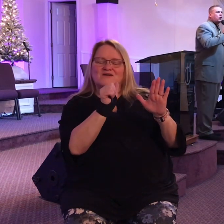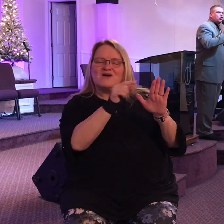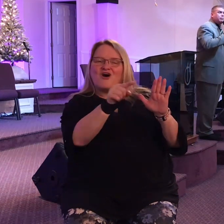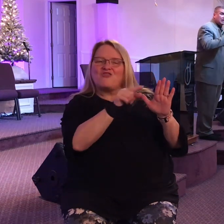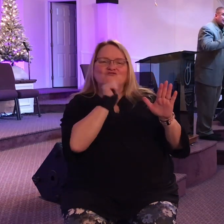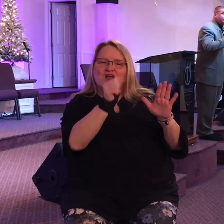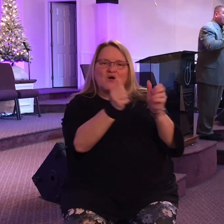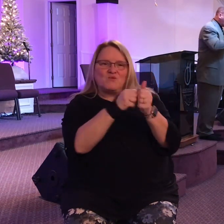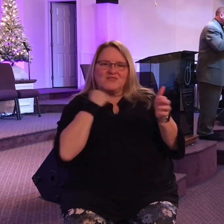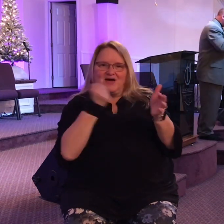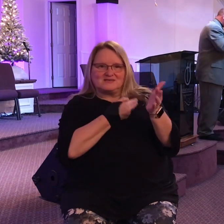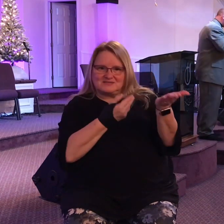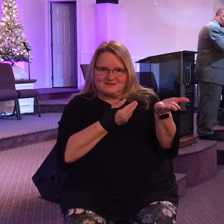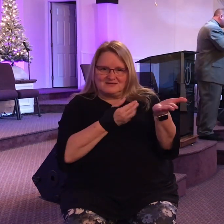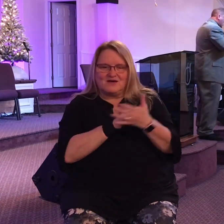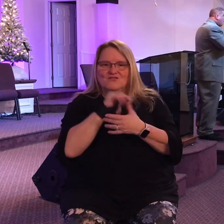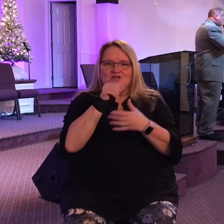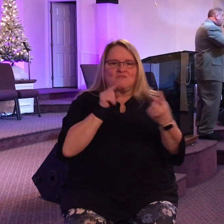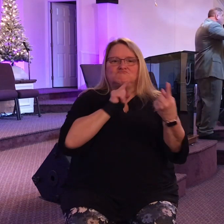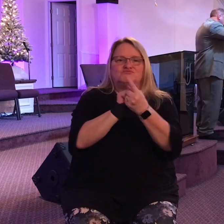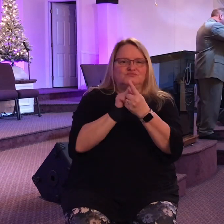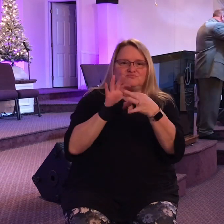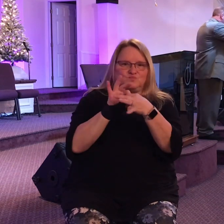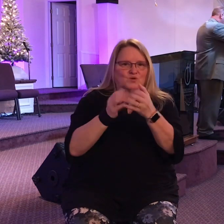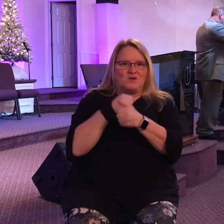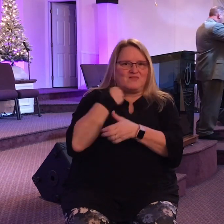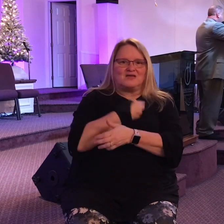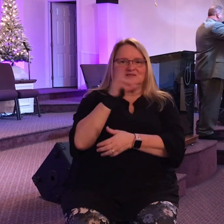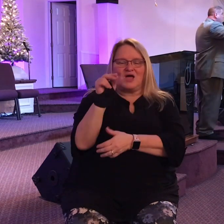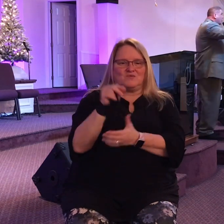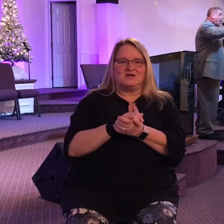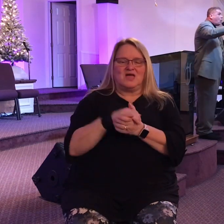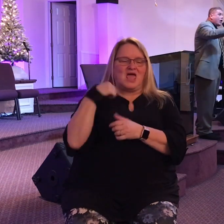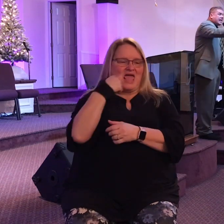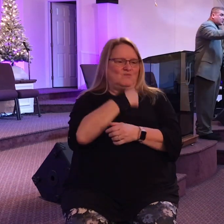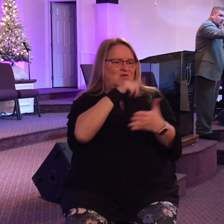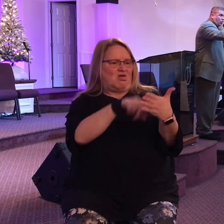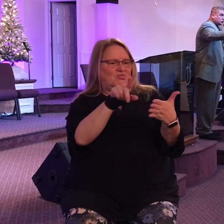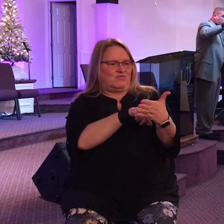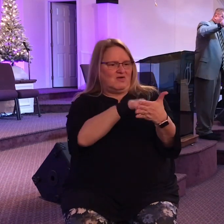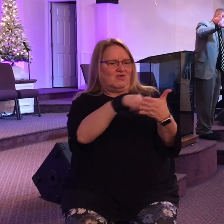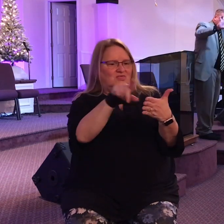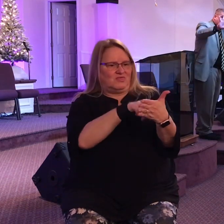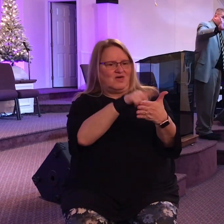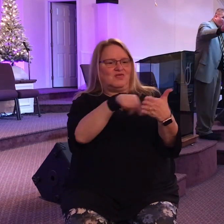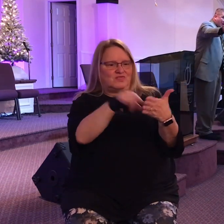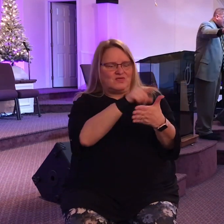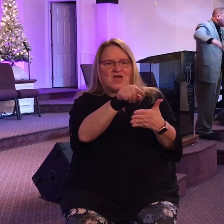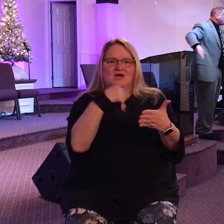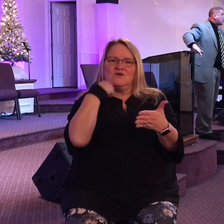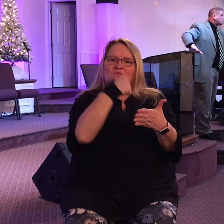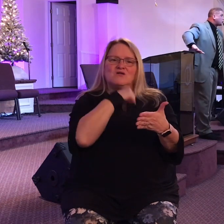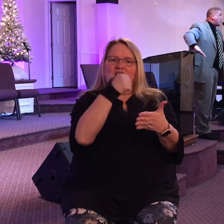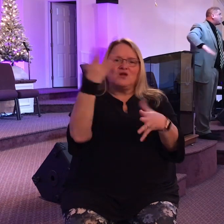the world to believe what we believe. And we put them down and we're not winning souls. We're driving people